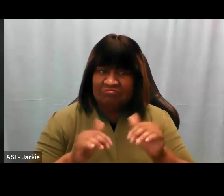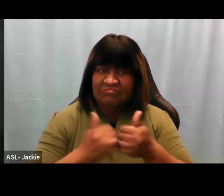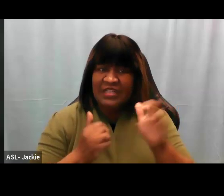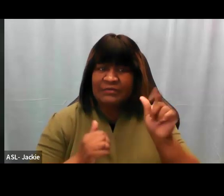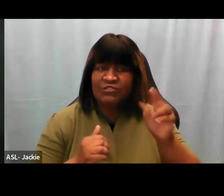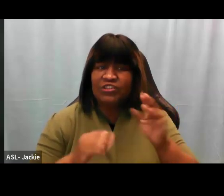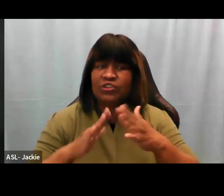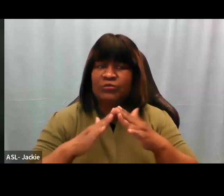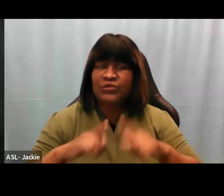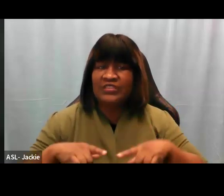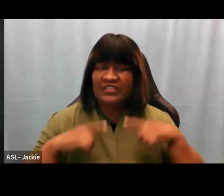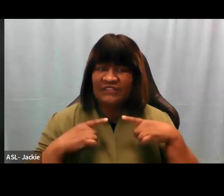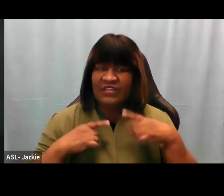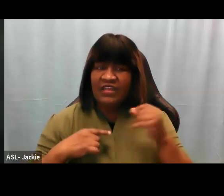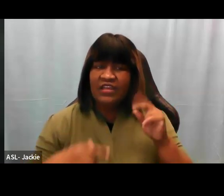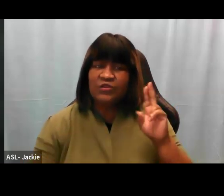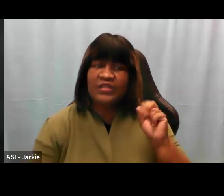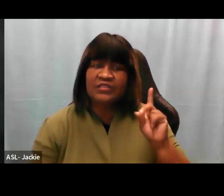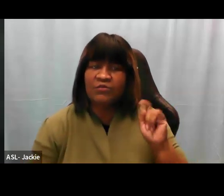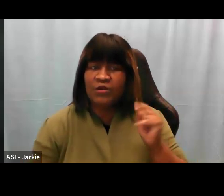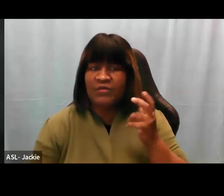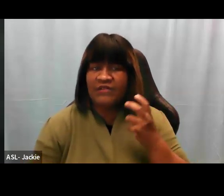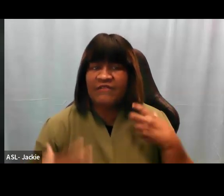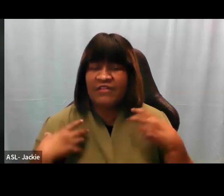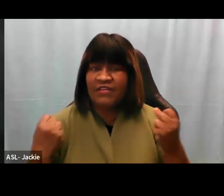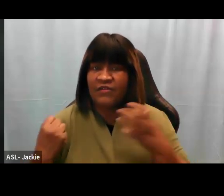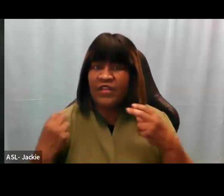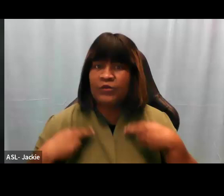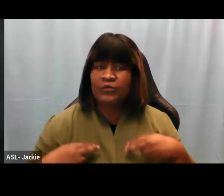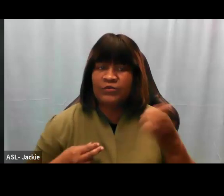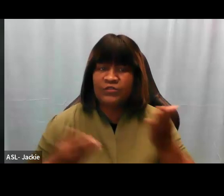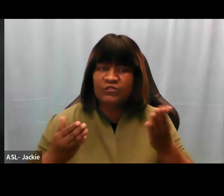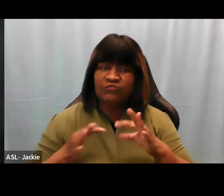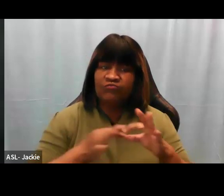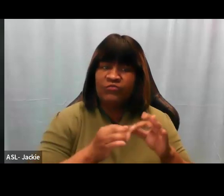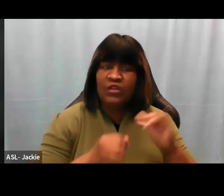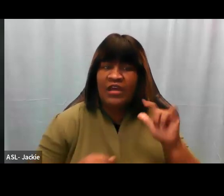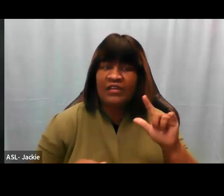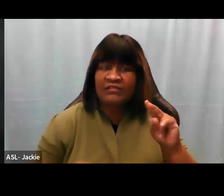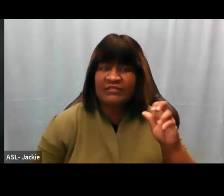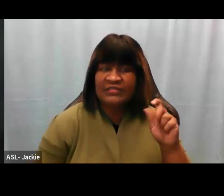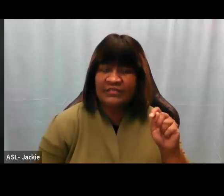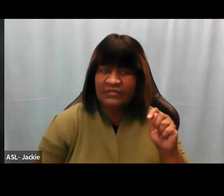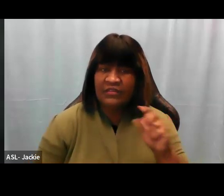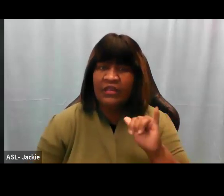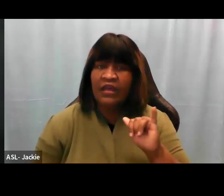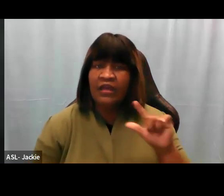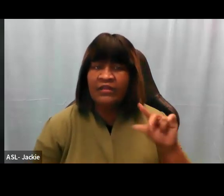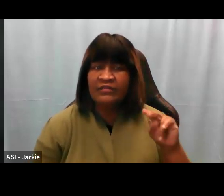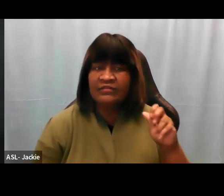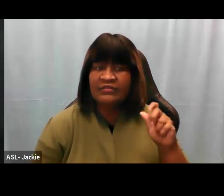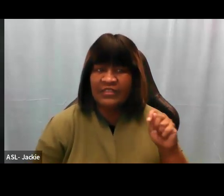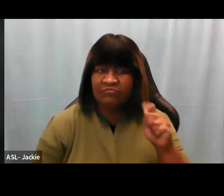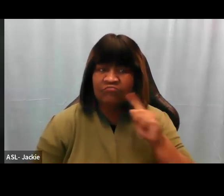of Community Living and the U.S. Department of Health and Human Services in conjunction with the ILNet. And the ILNet